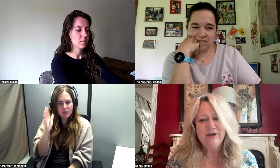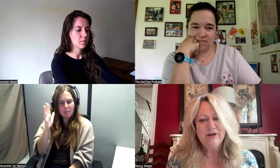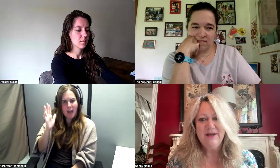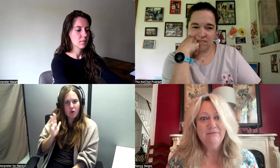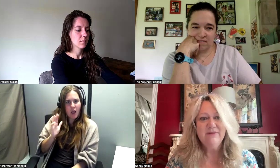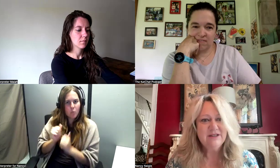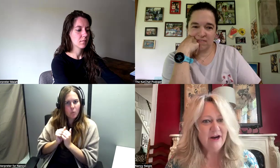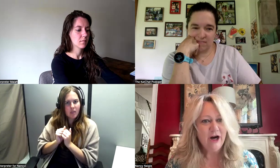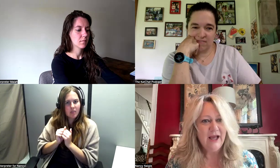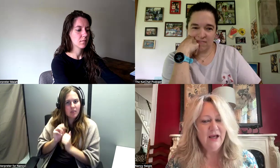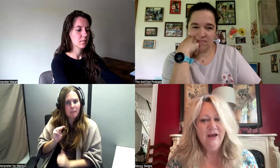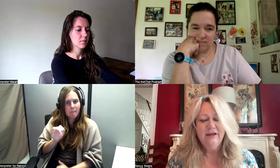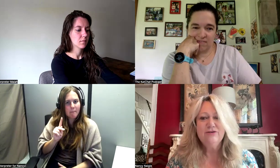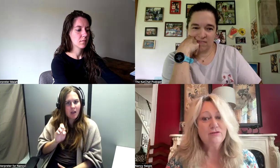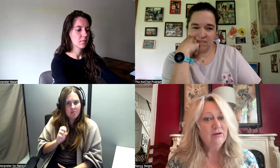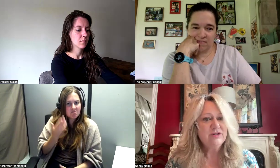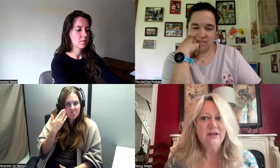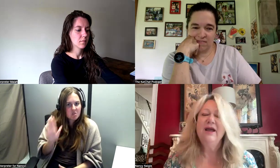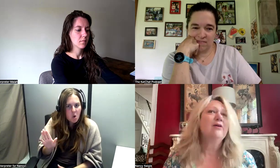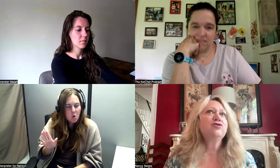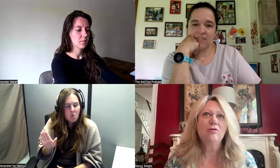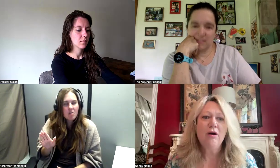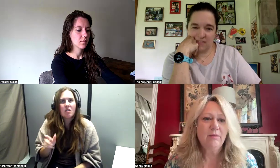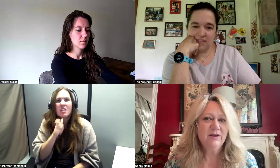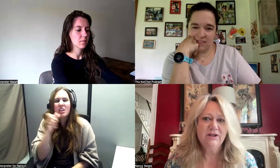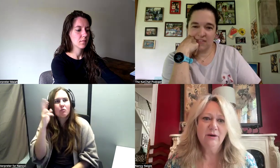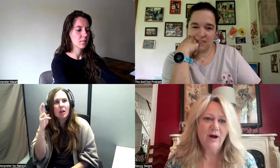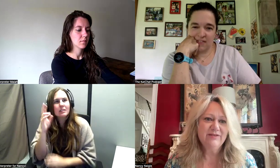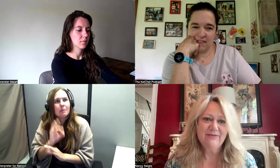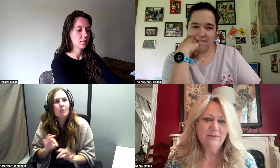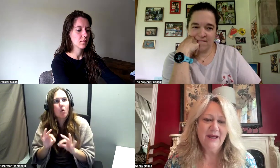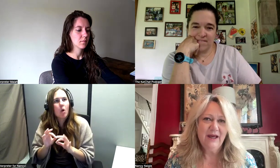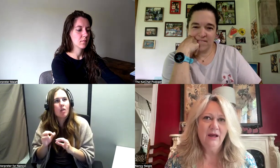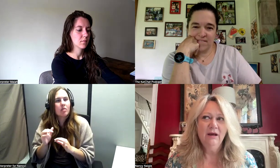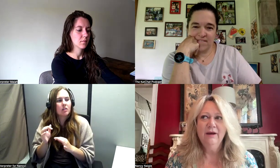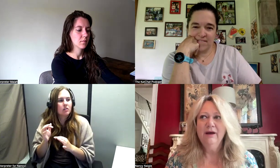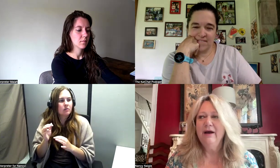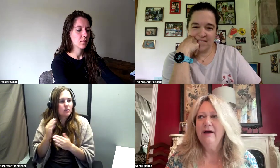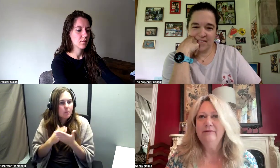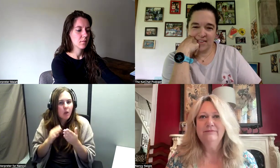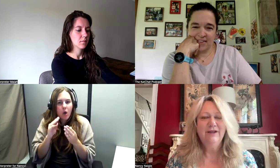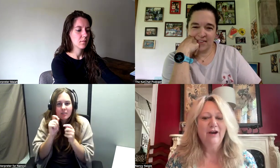so important to me, the military, the struggles, and how strong our military wives have to be,